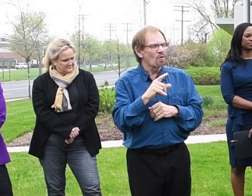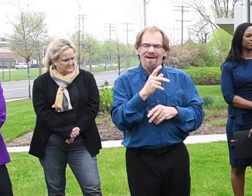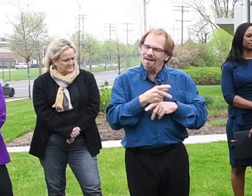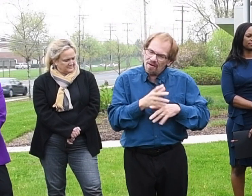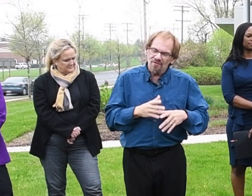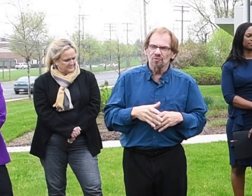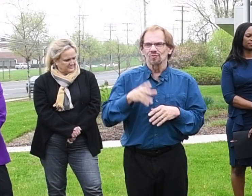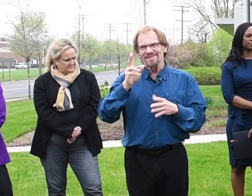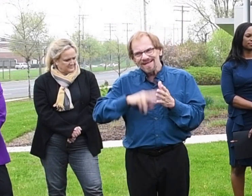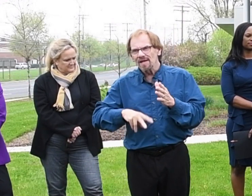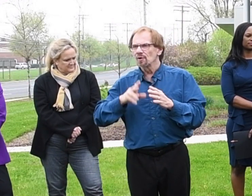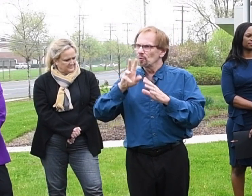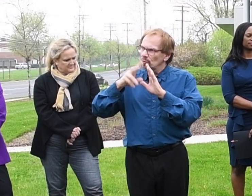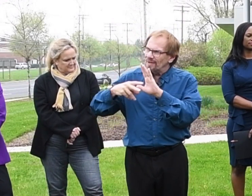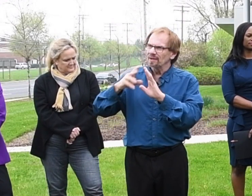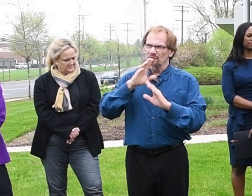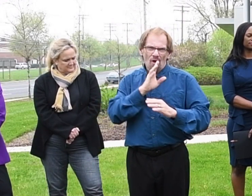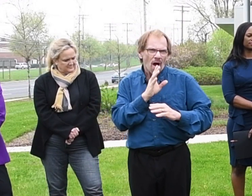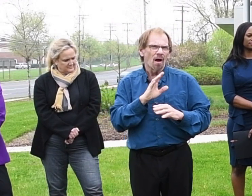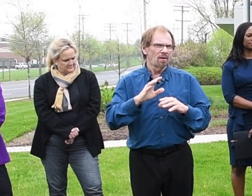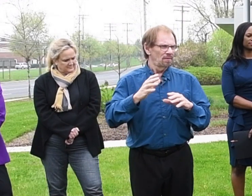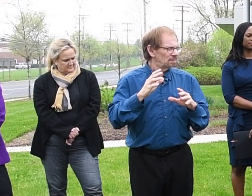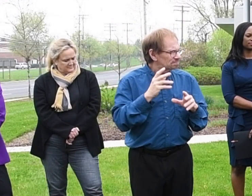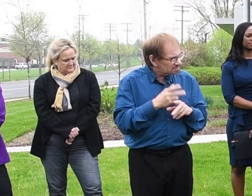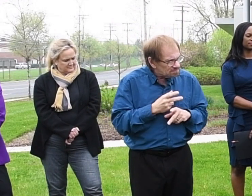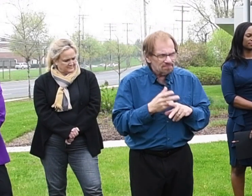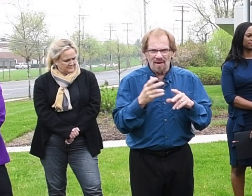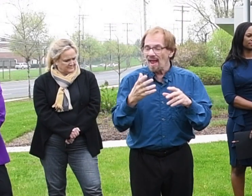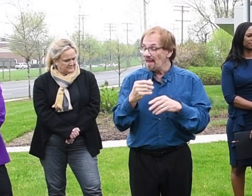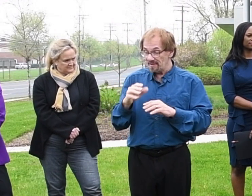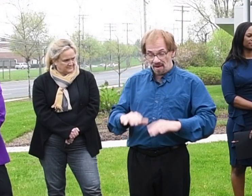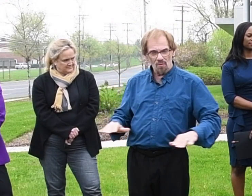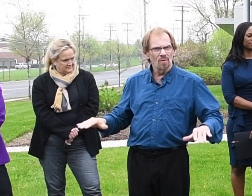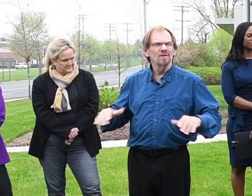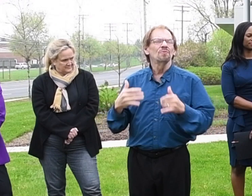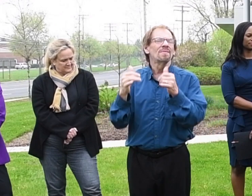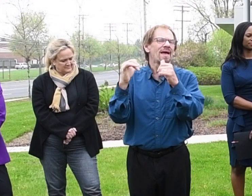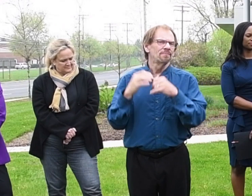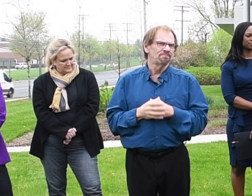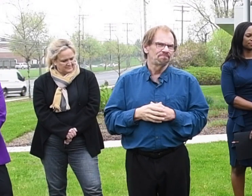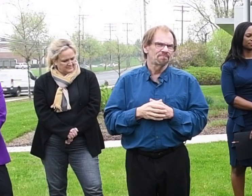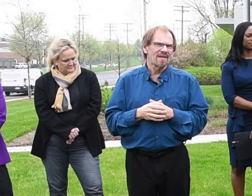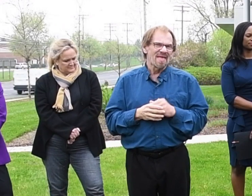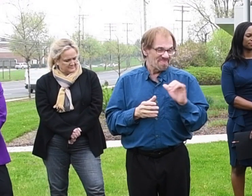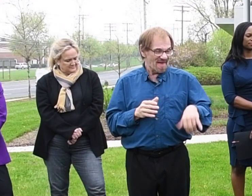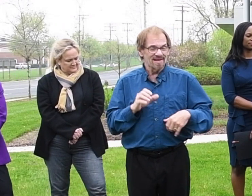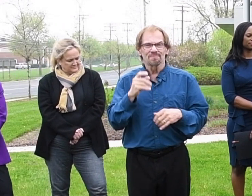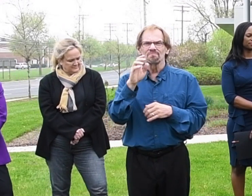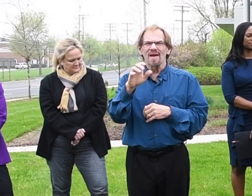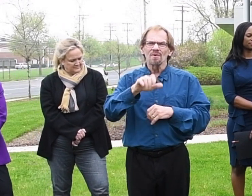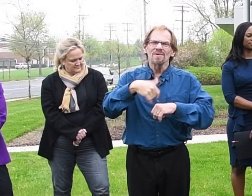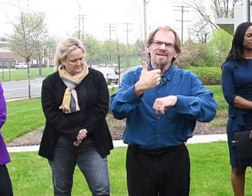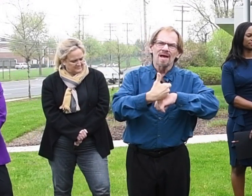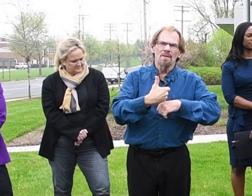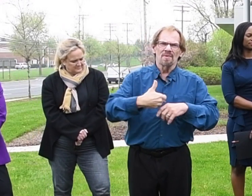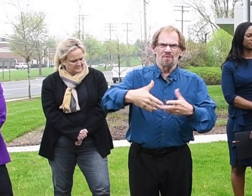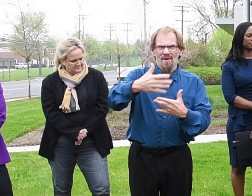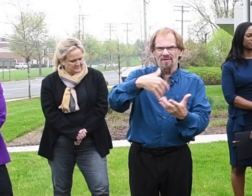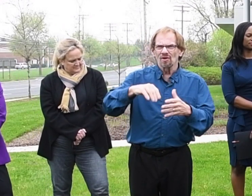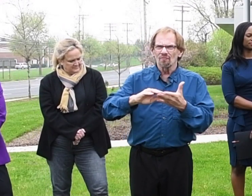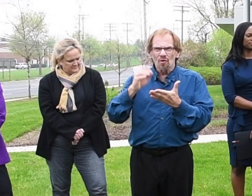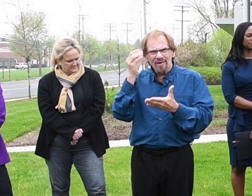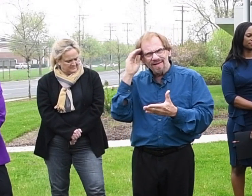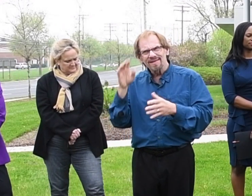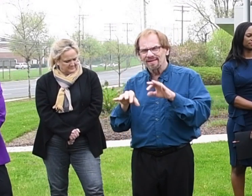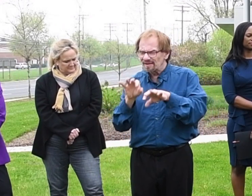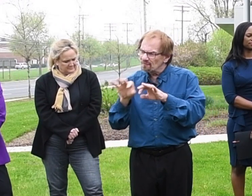play, just as they do in the renovated children's area at the Glenwood branch. In that space, we installed interactive learning and